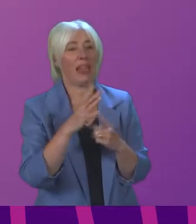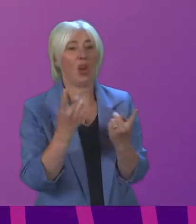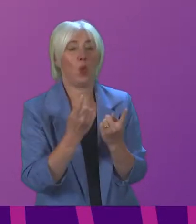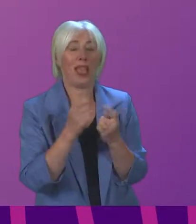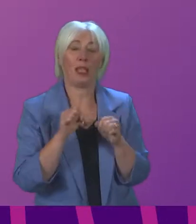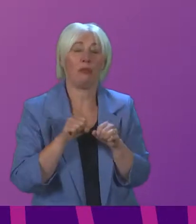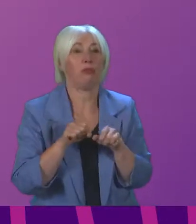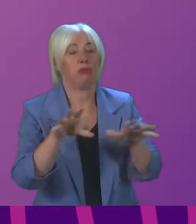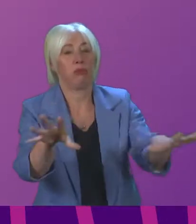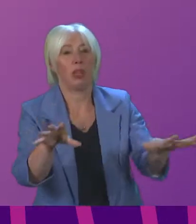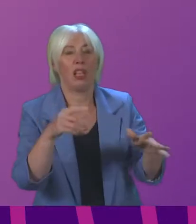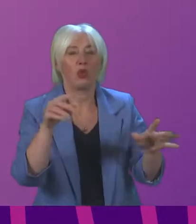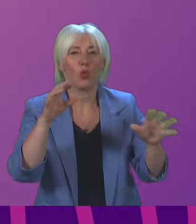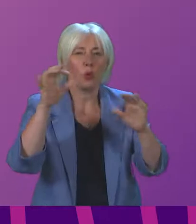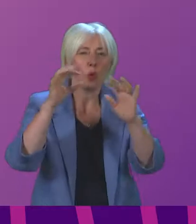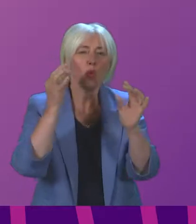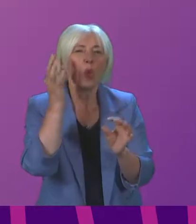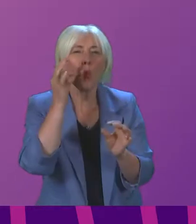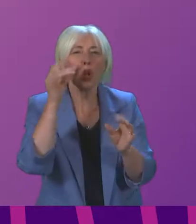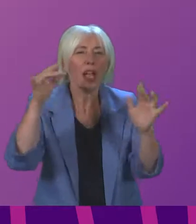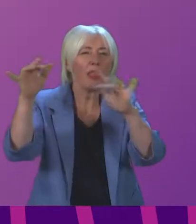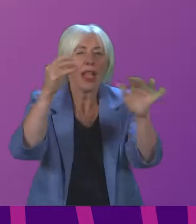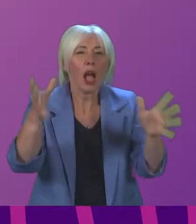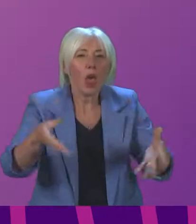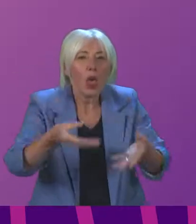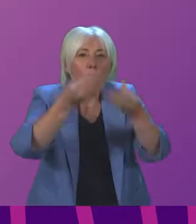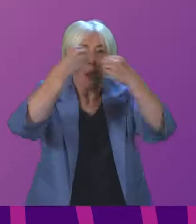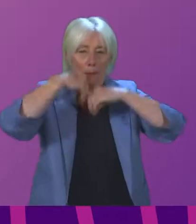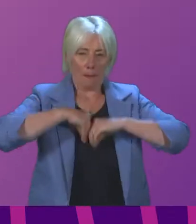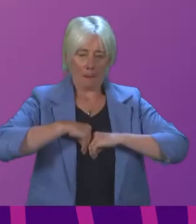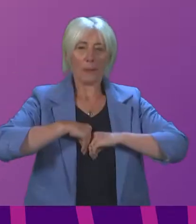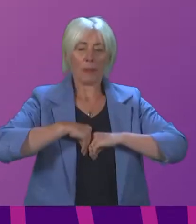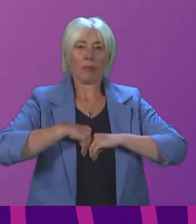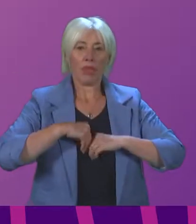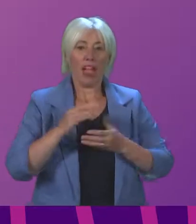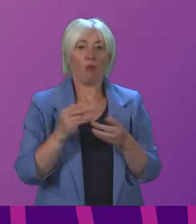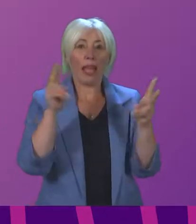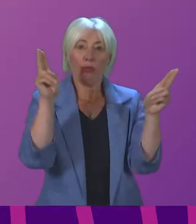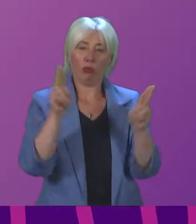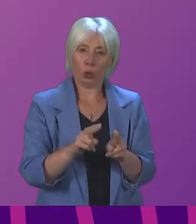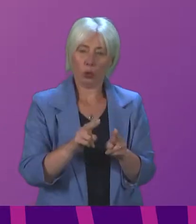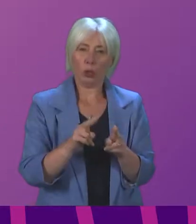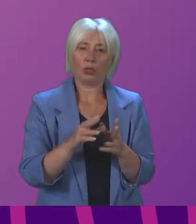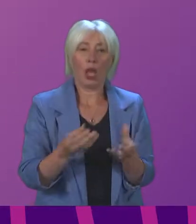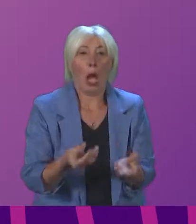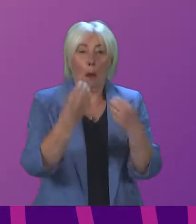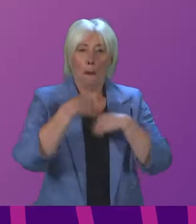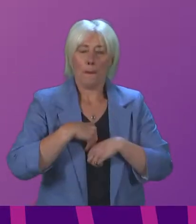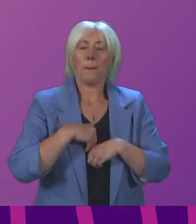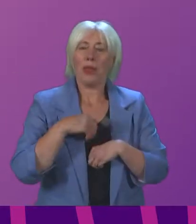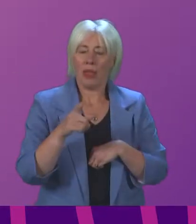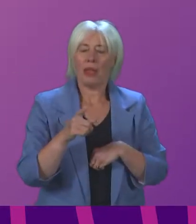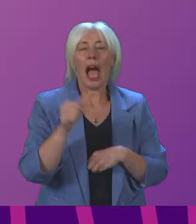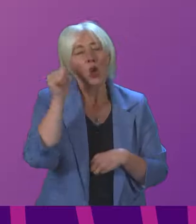the air, and that ventilation is one of the key measures used to reduce the spread through inhalation. Although I'm aware of the debate